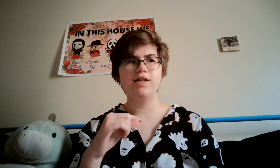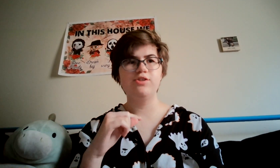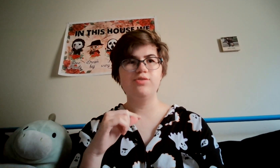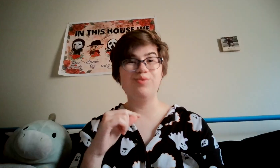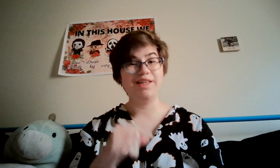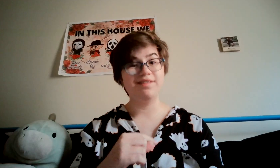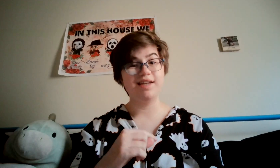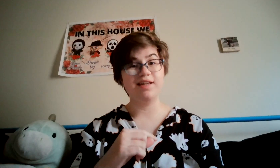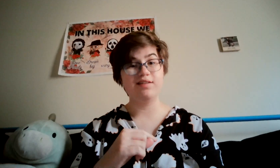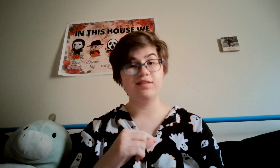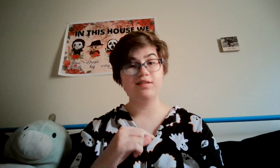class Wednesdays